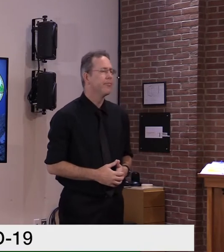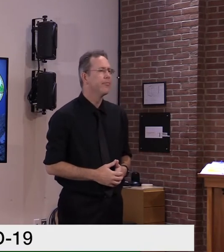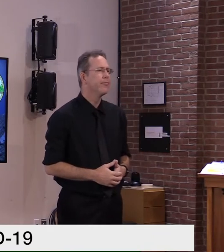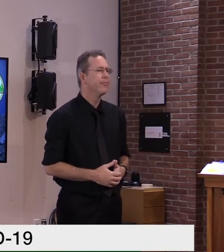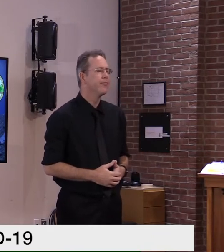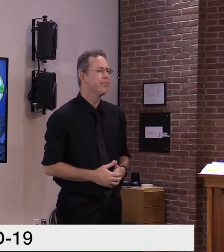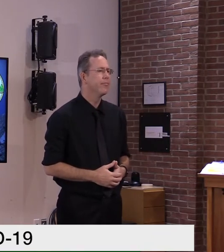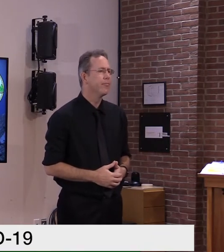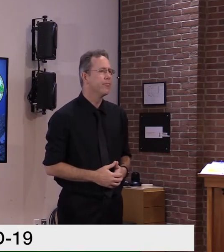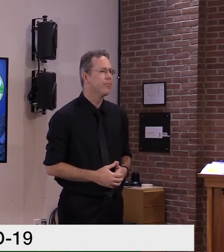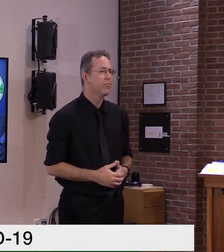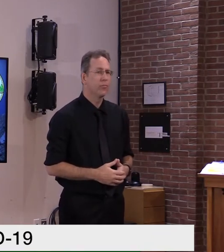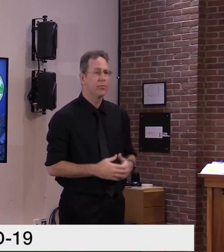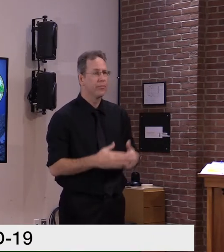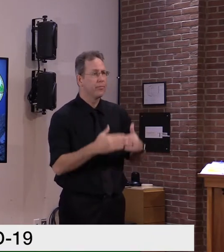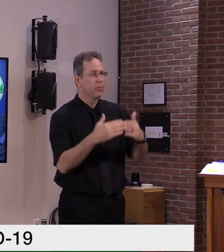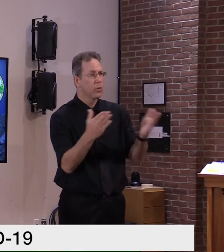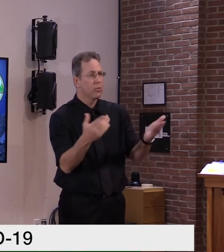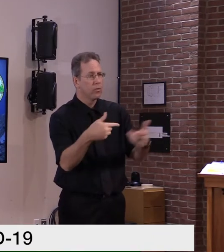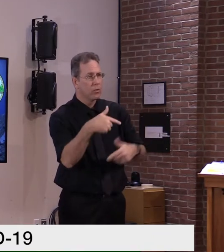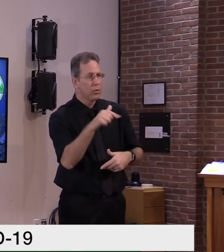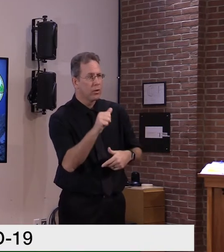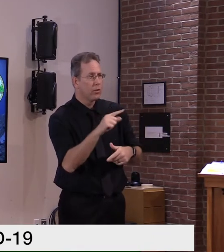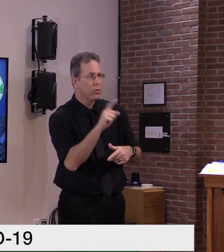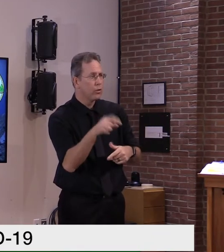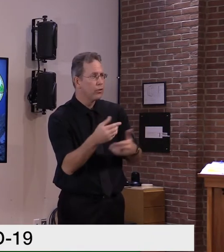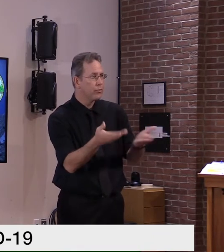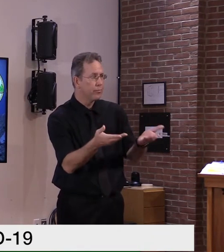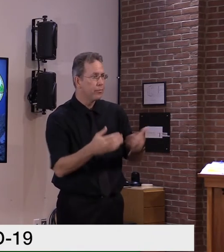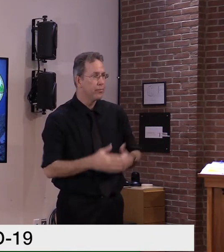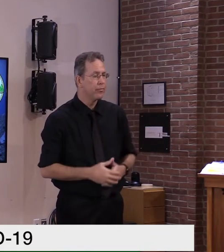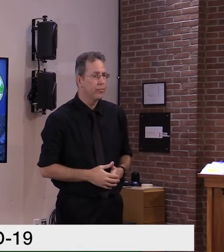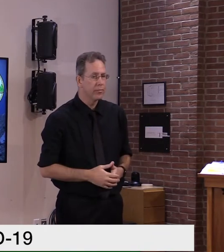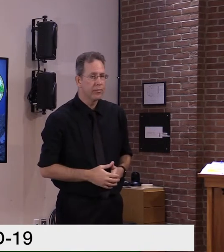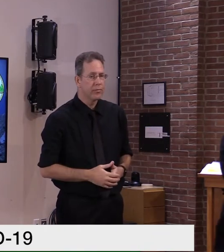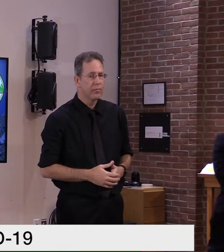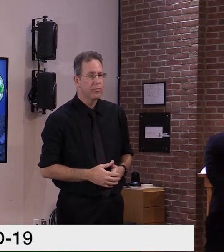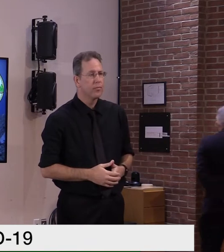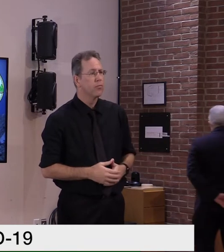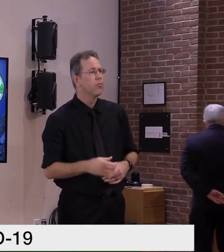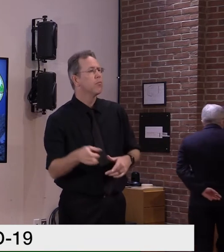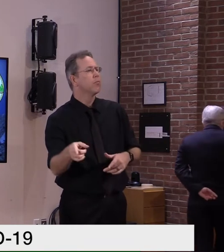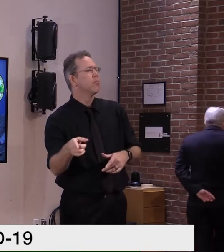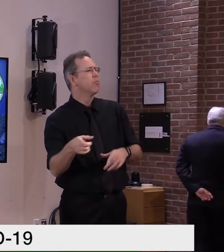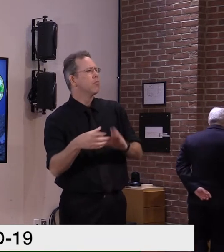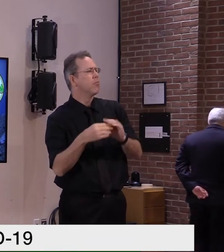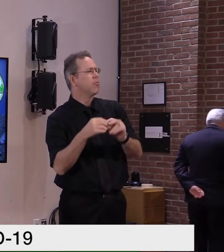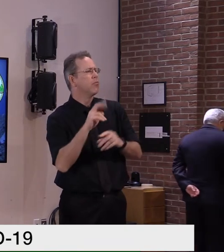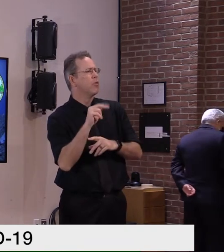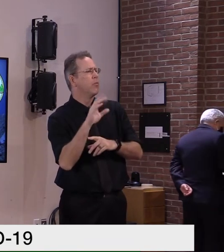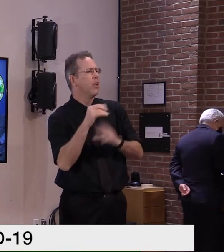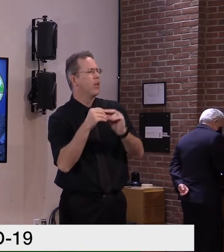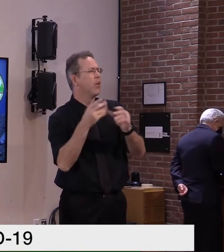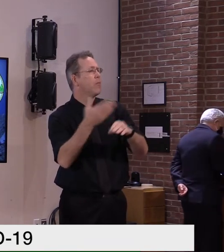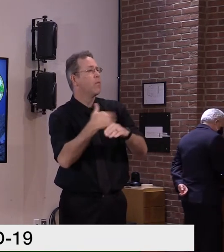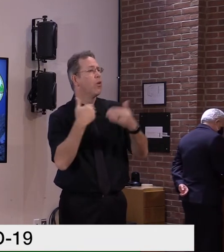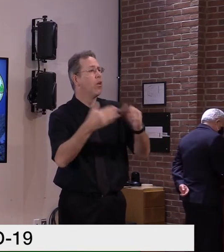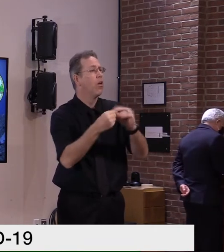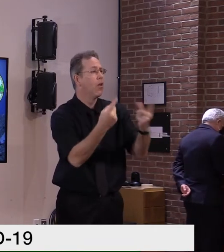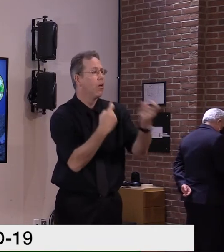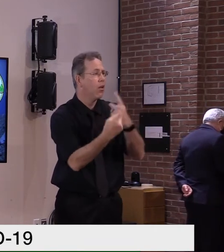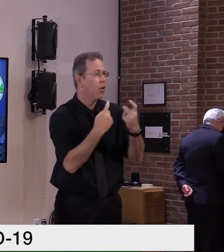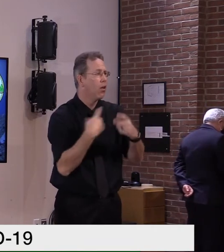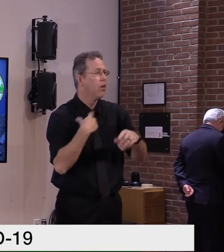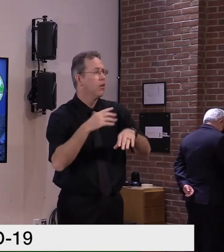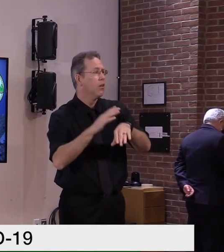Thank you, Commissioner Pichek. We'll now open up to questions. All right, before I start in the queue, I just want to make note that Dr.